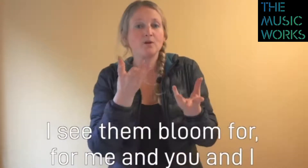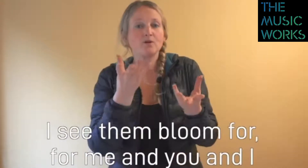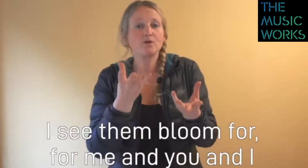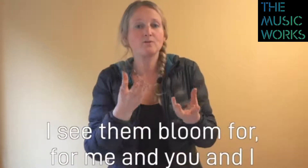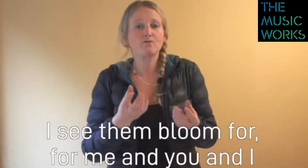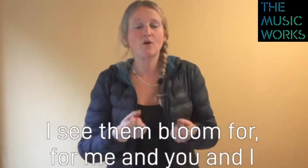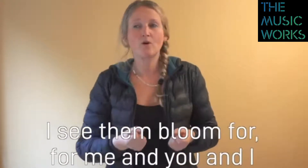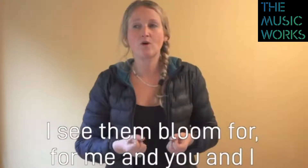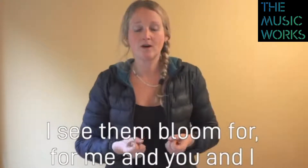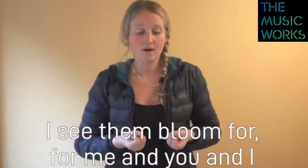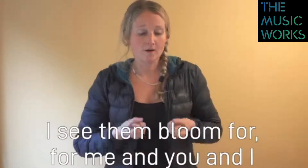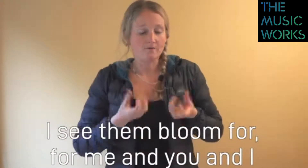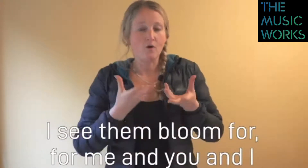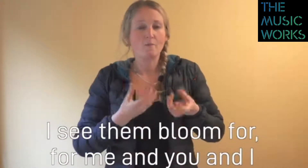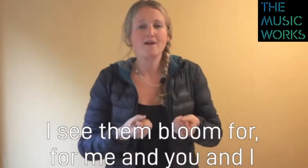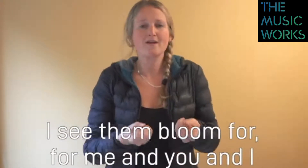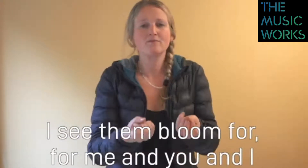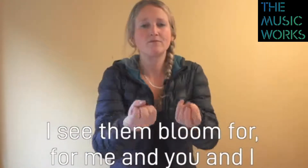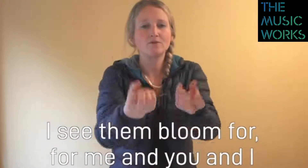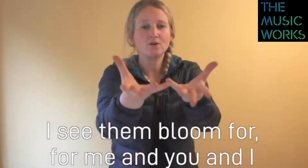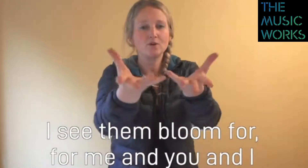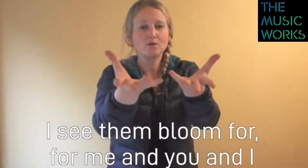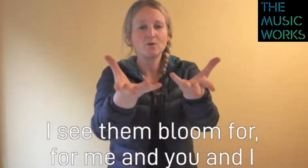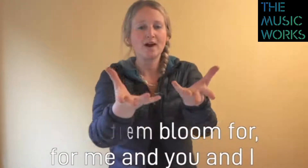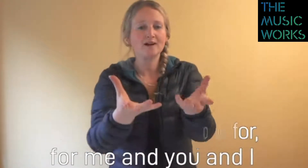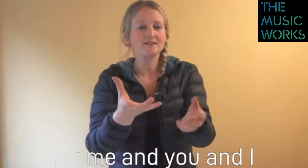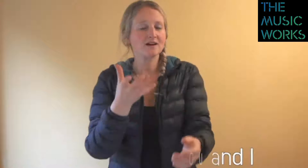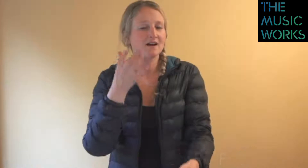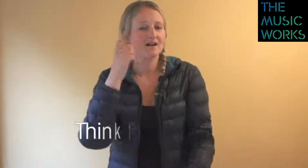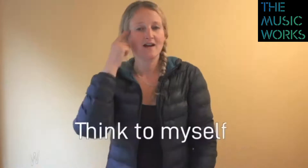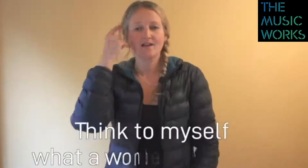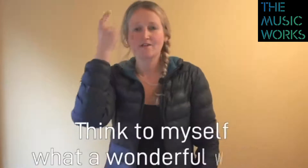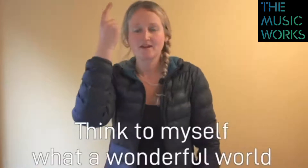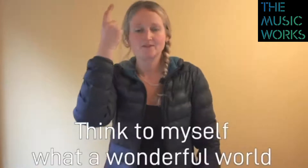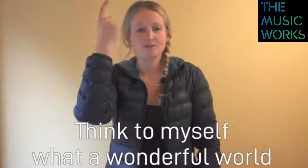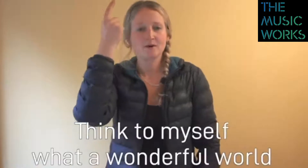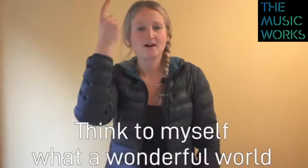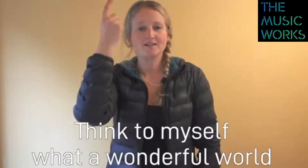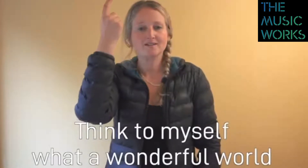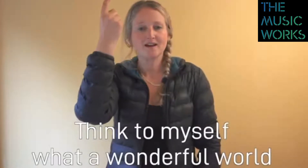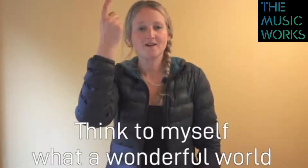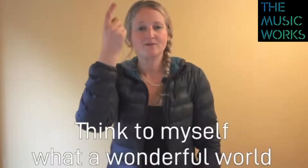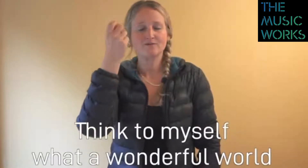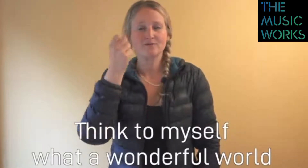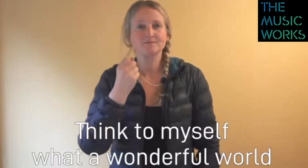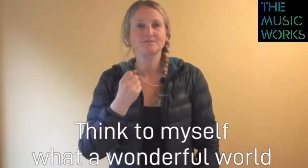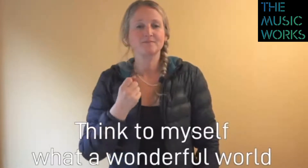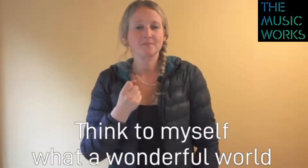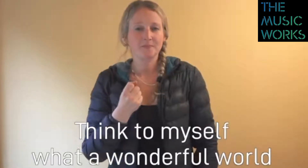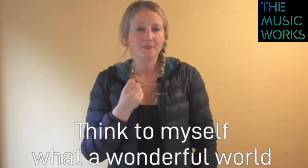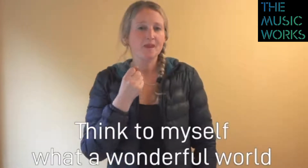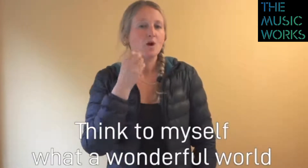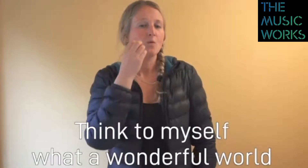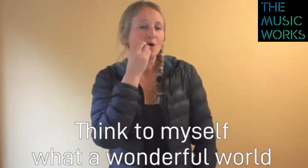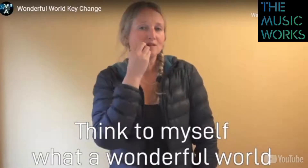bloom for me and you, and I think to myself, what